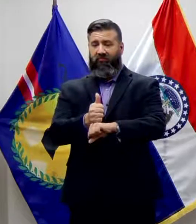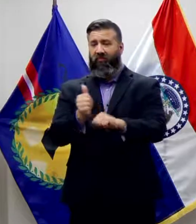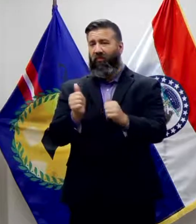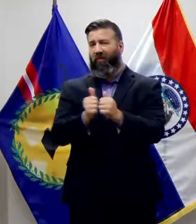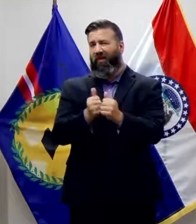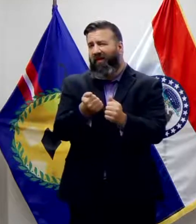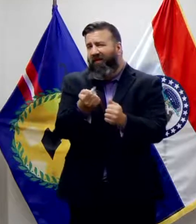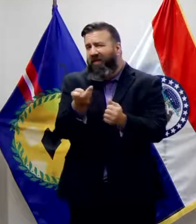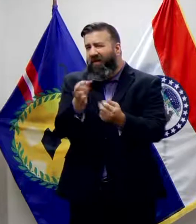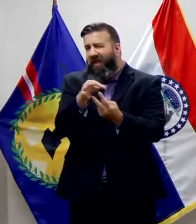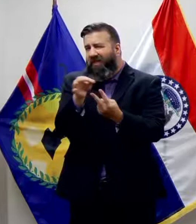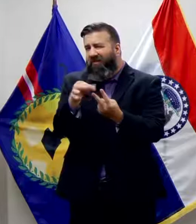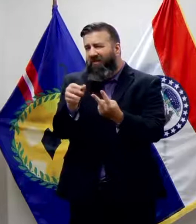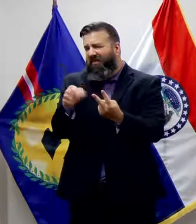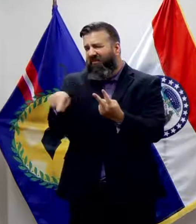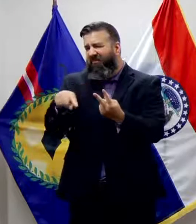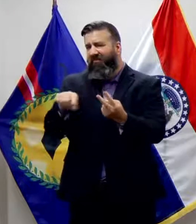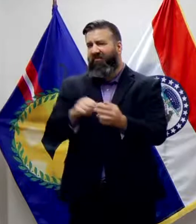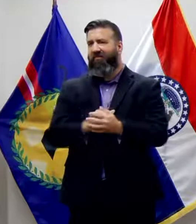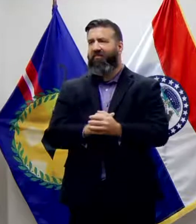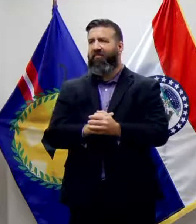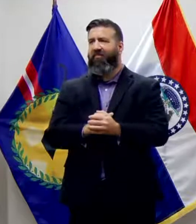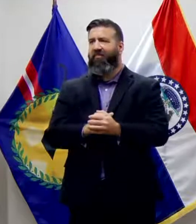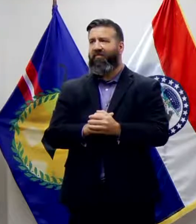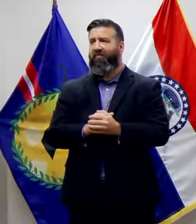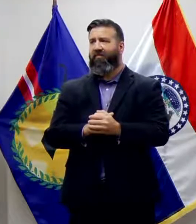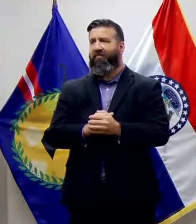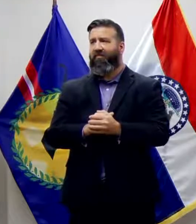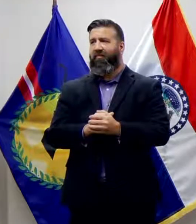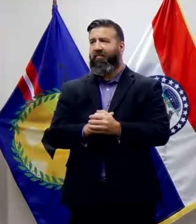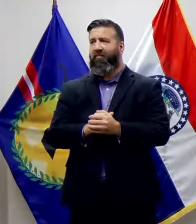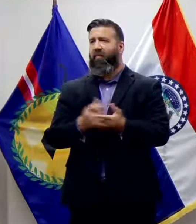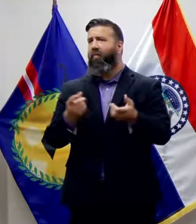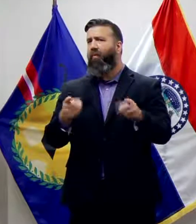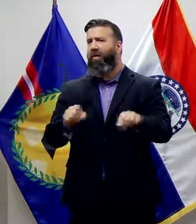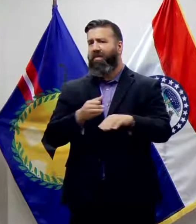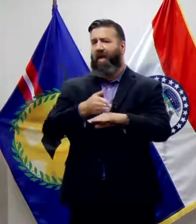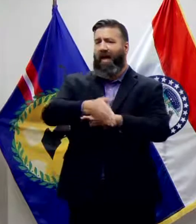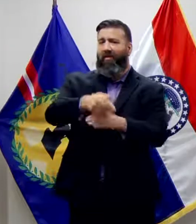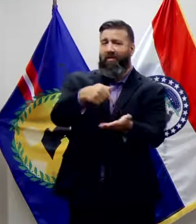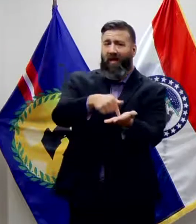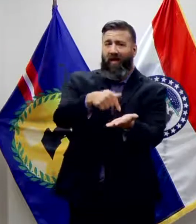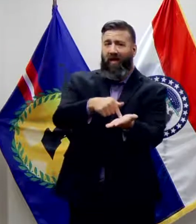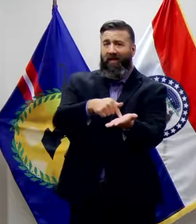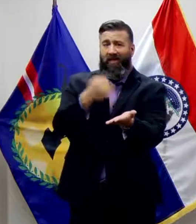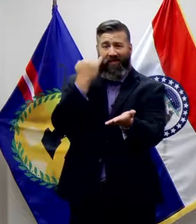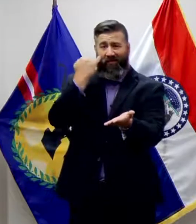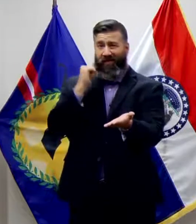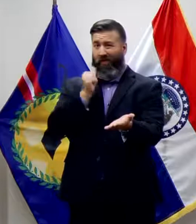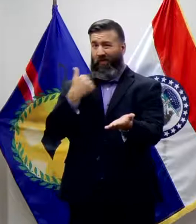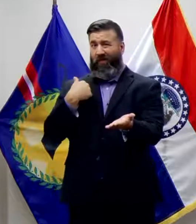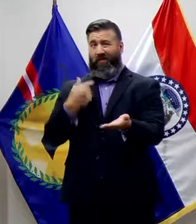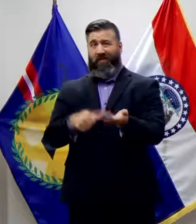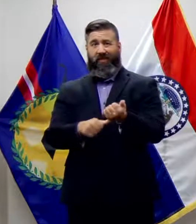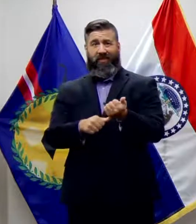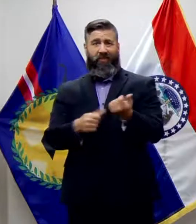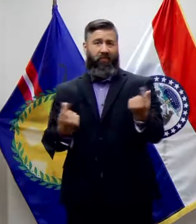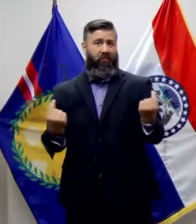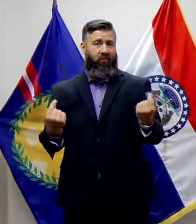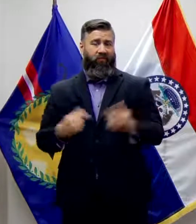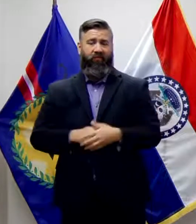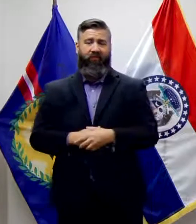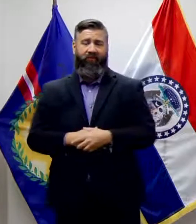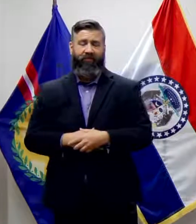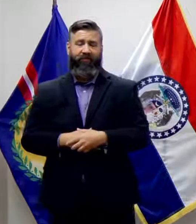few exceptions that were outlined in the ordinance. What about after the deadline? What about if those people still don't have assistance?